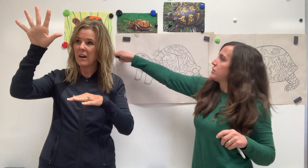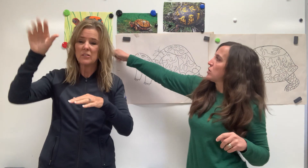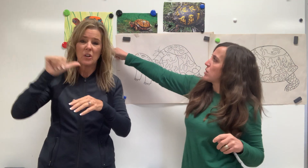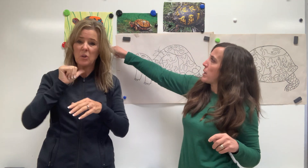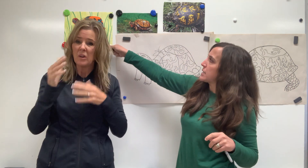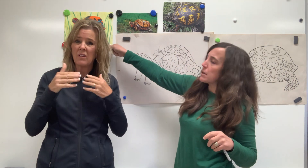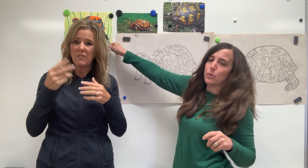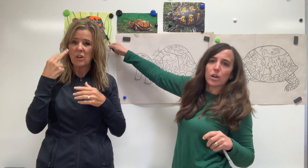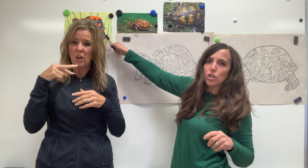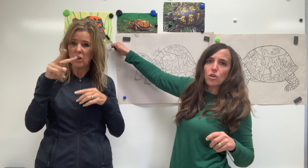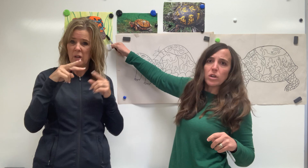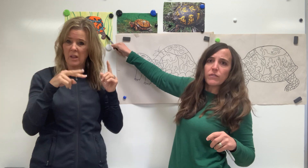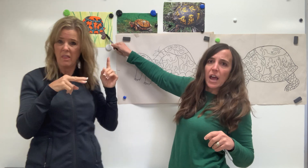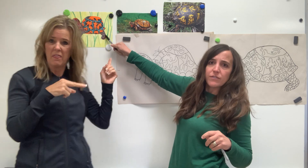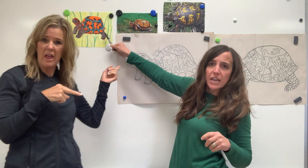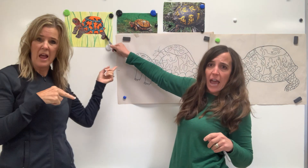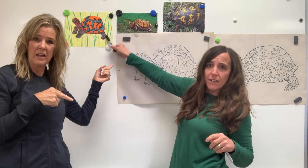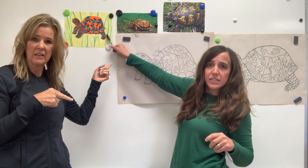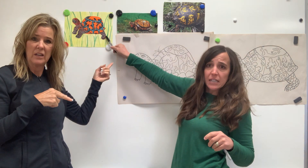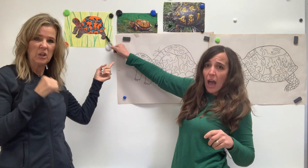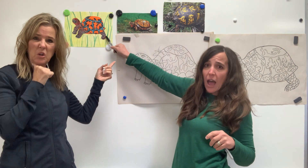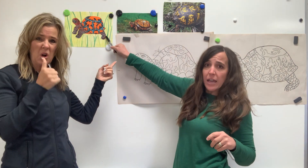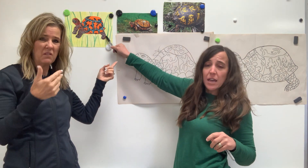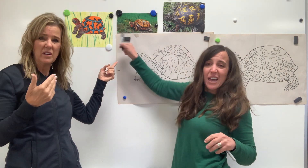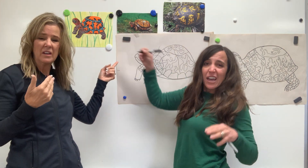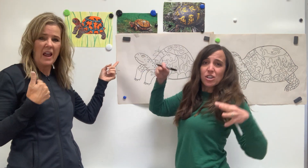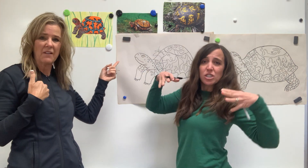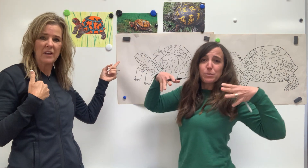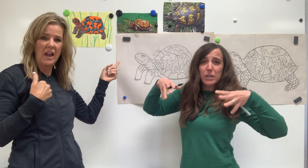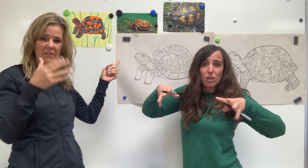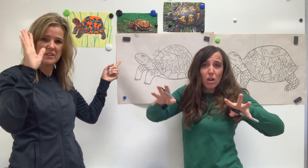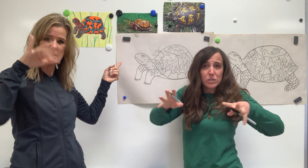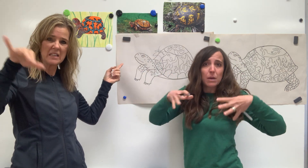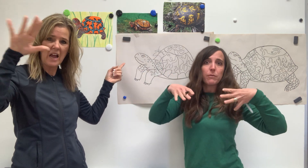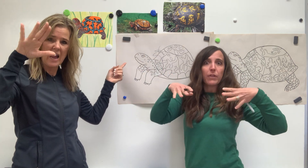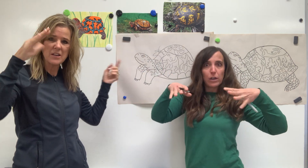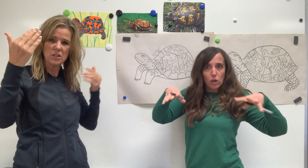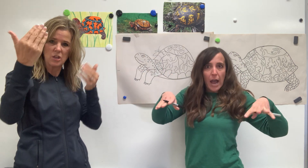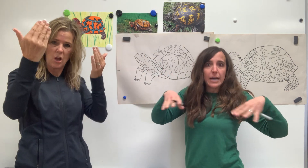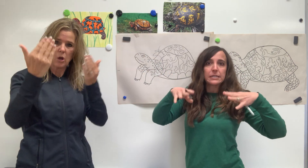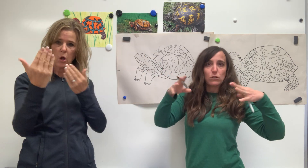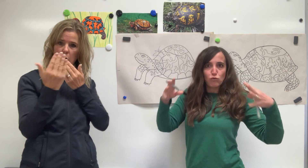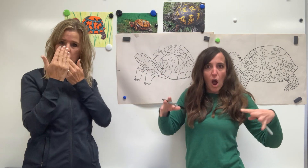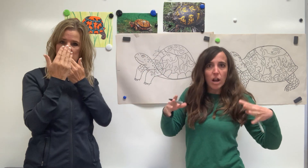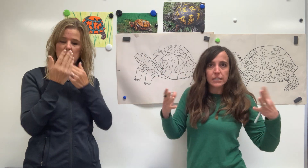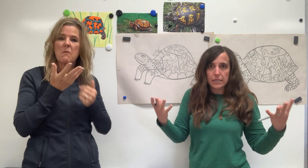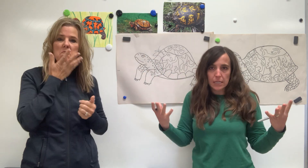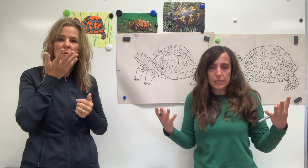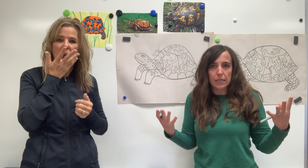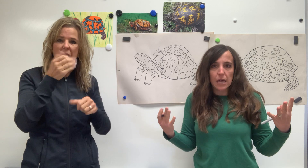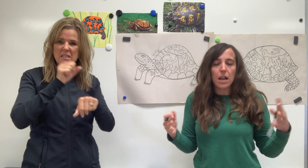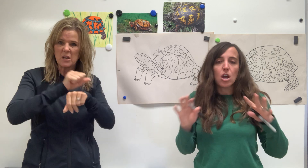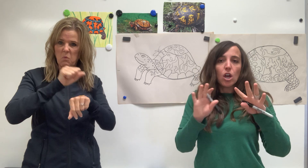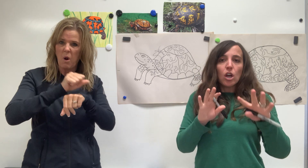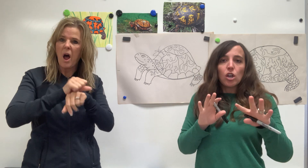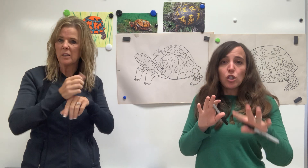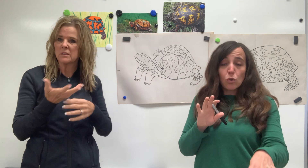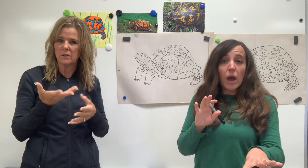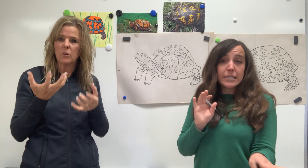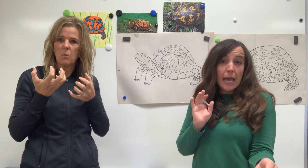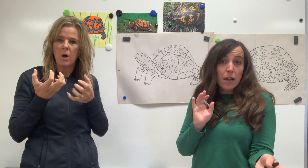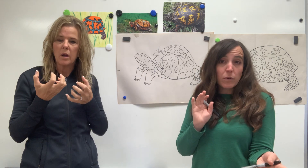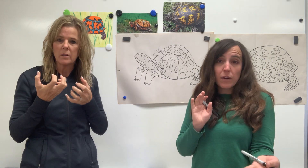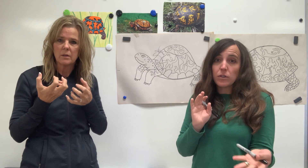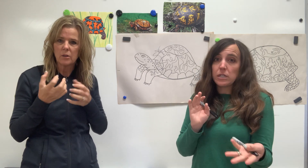don't even have to look at my example here. You don't even have to have sky. It could just be close-up of like grass and rocks and things like that.